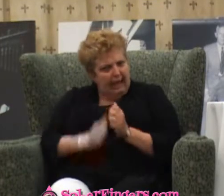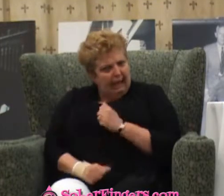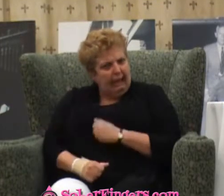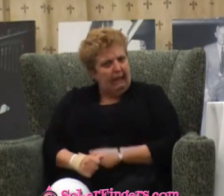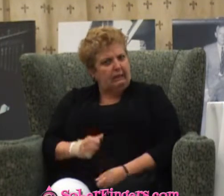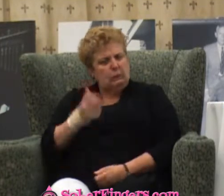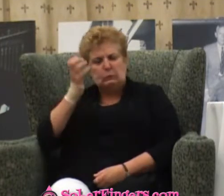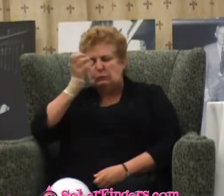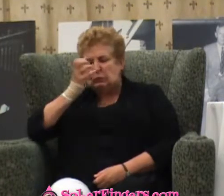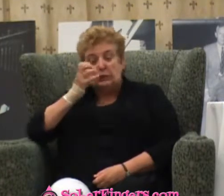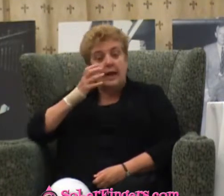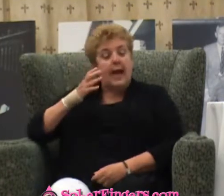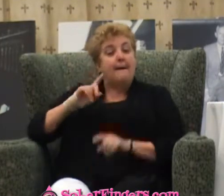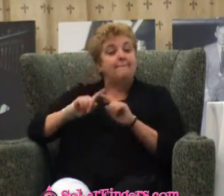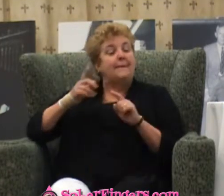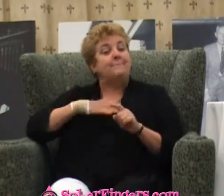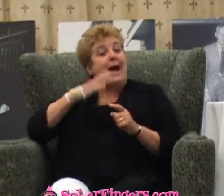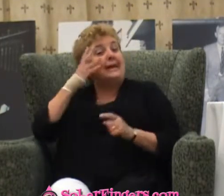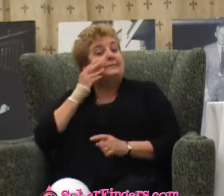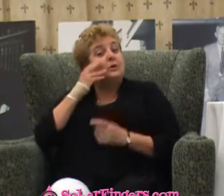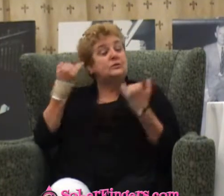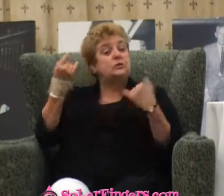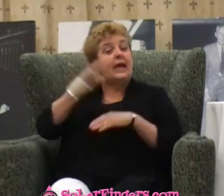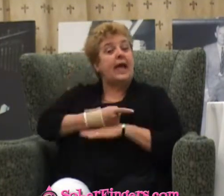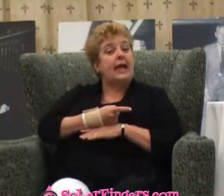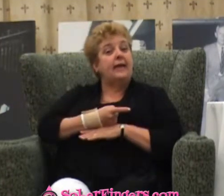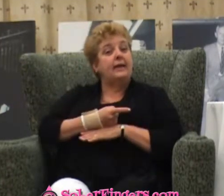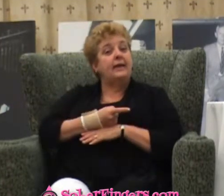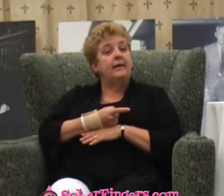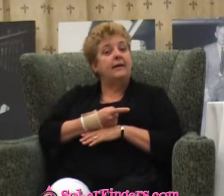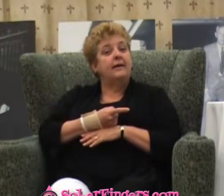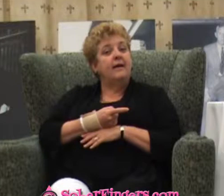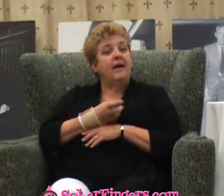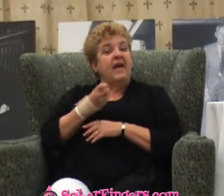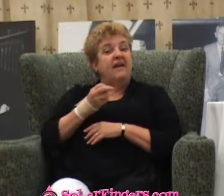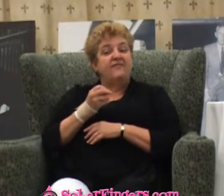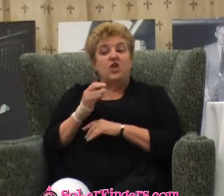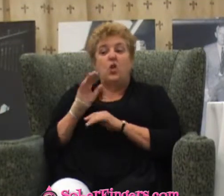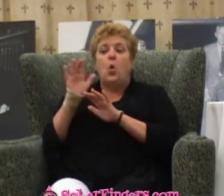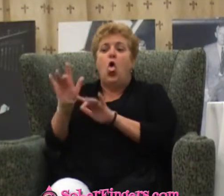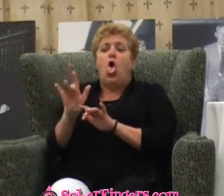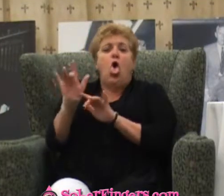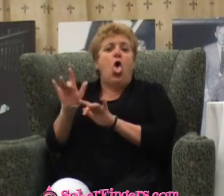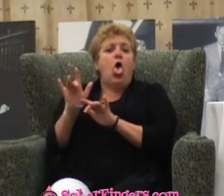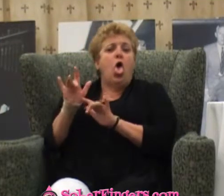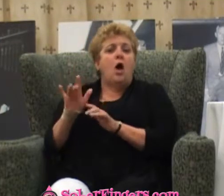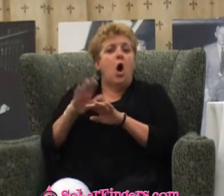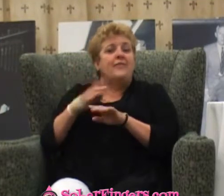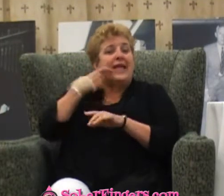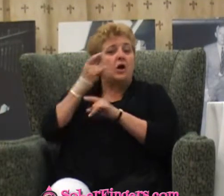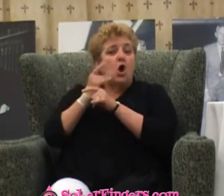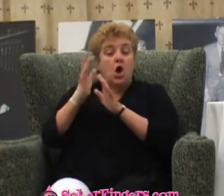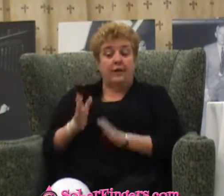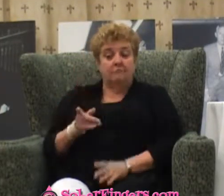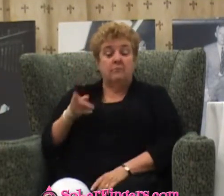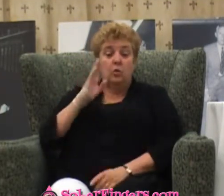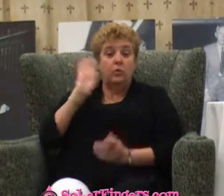You know, but my experience today is that if you baby the alcoholic, you'll bury him. I needed to hear the truth